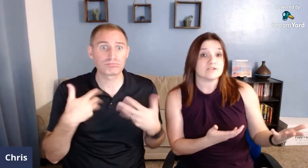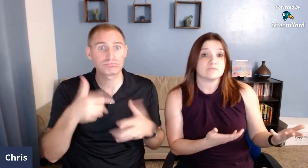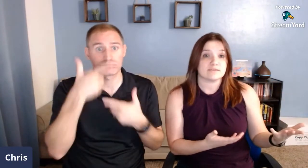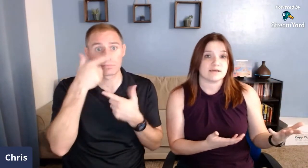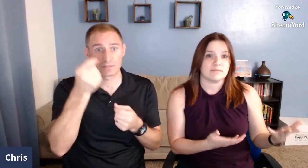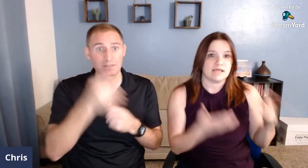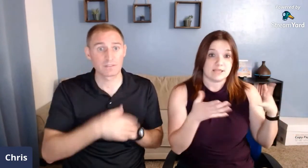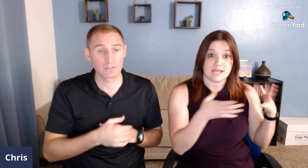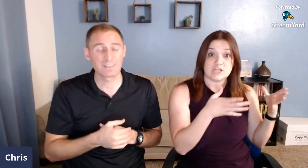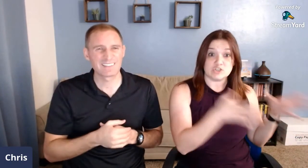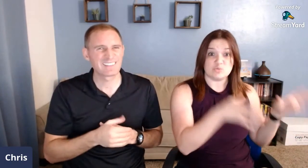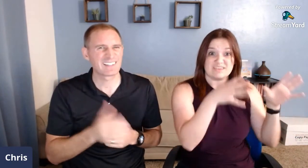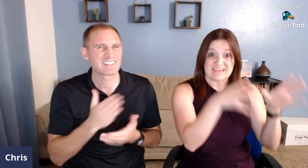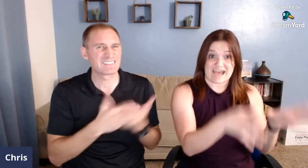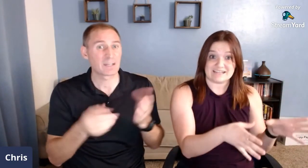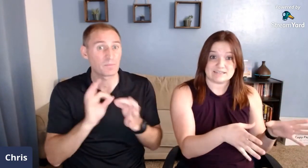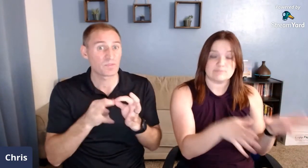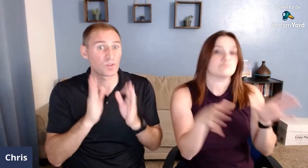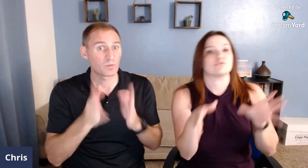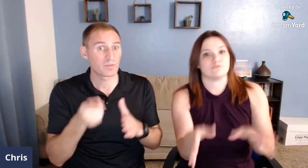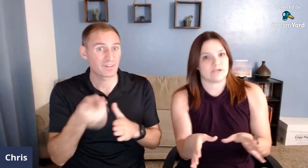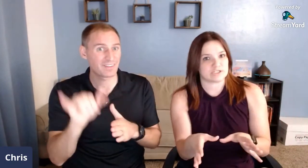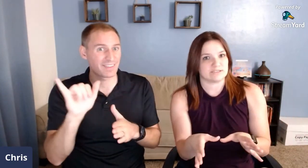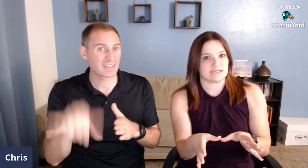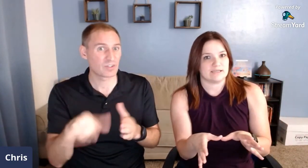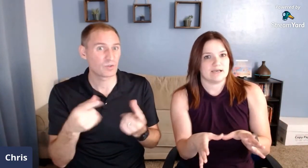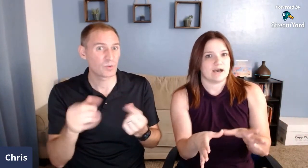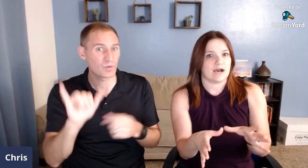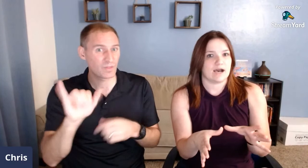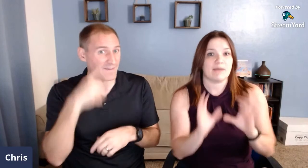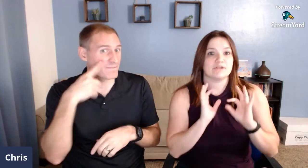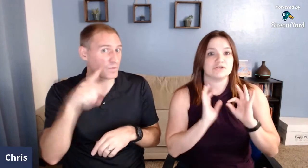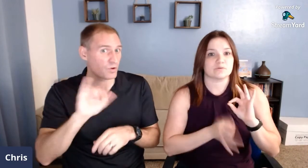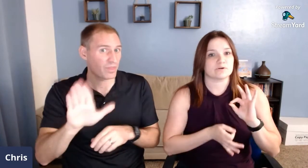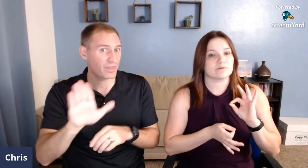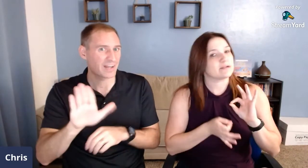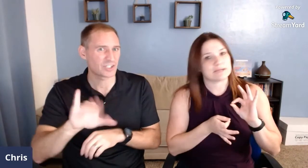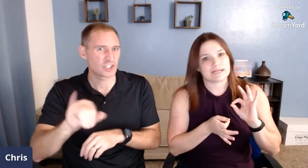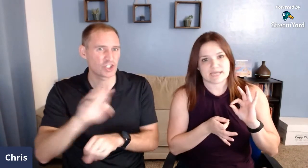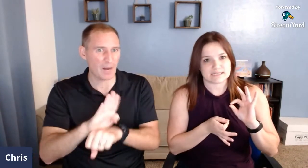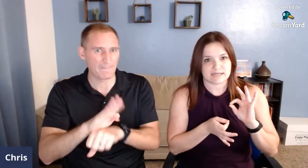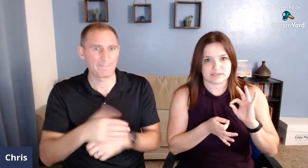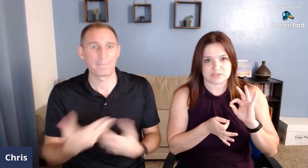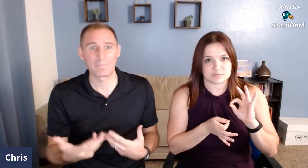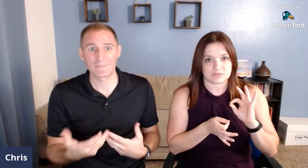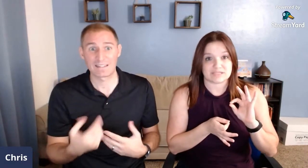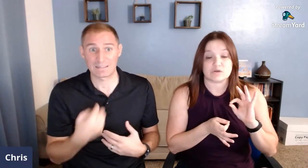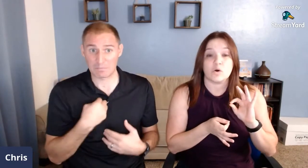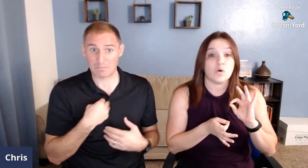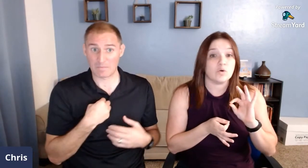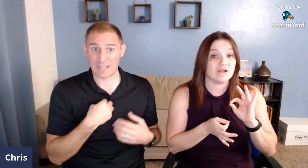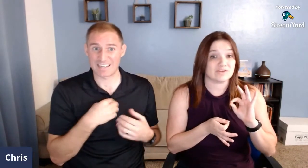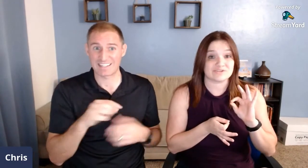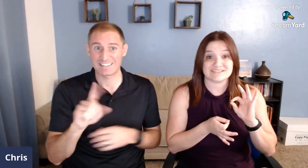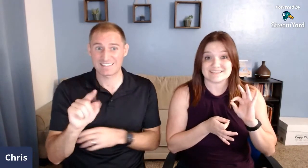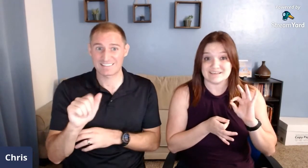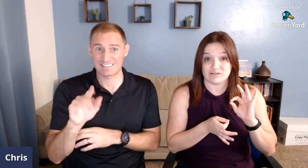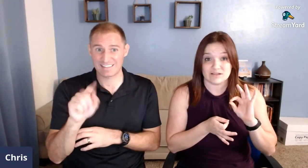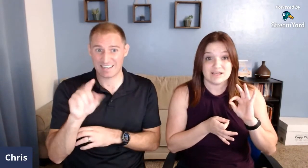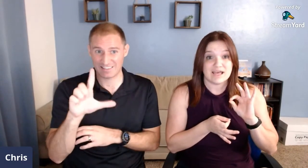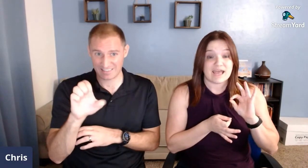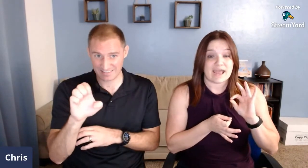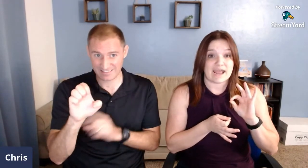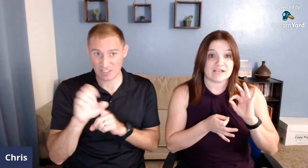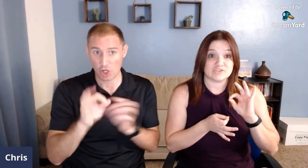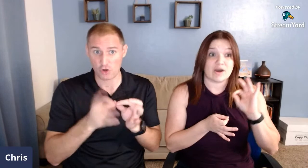I'm friends with them. They do that professionally. I'm an interpreter, but I'm not a tactile interpreter. That's a whole other